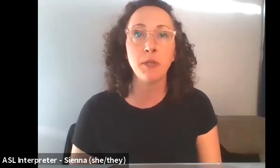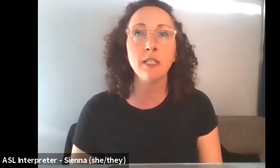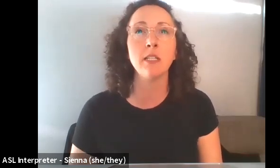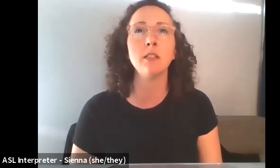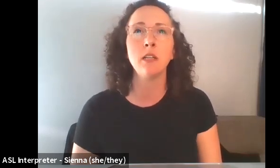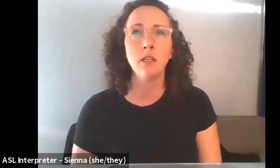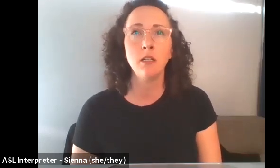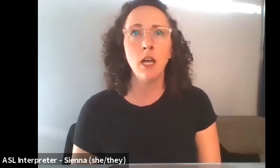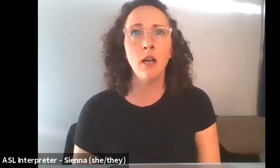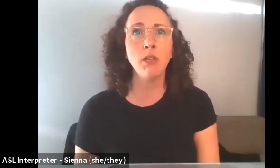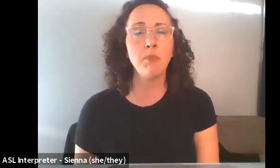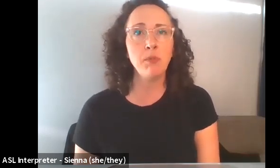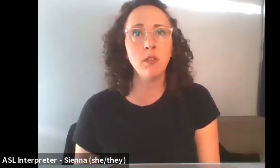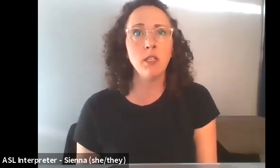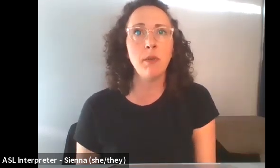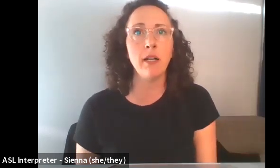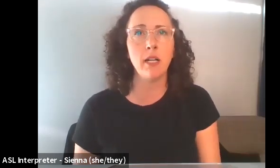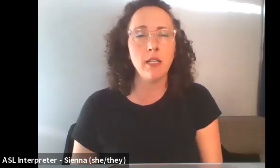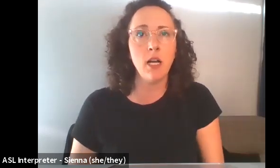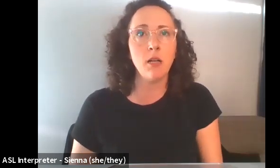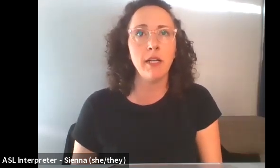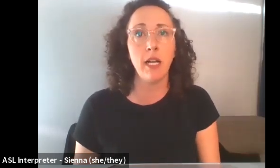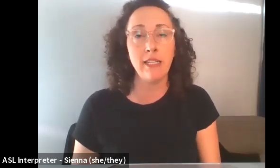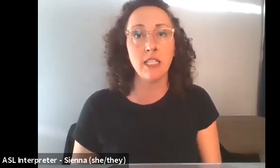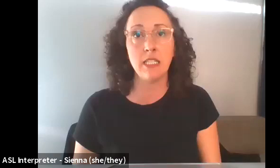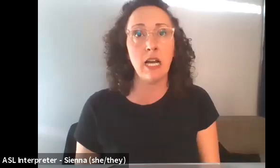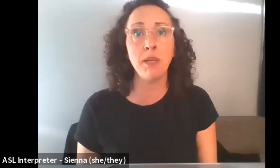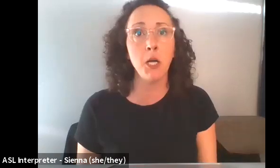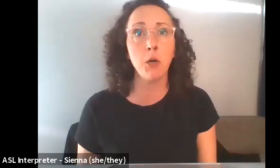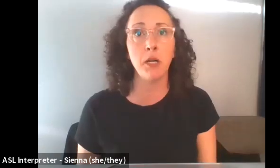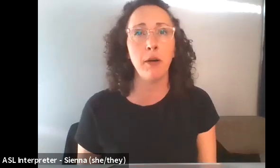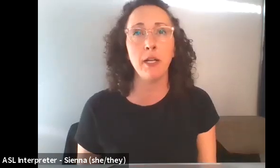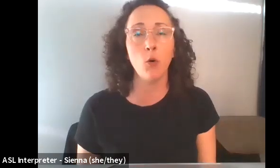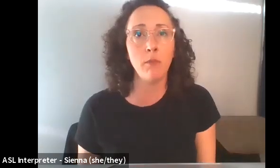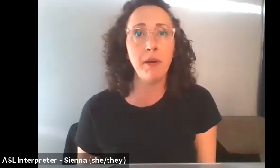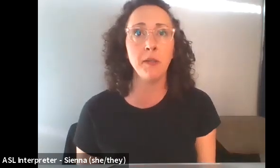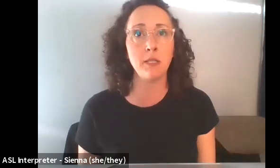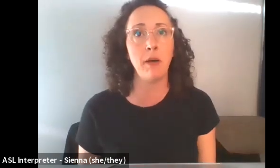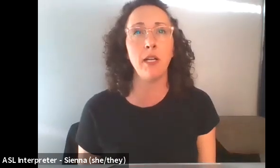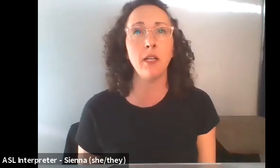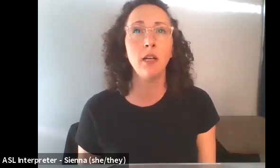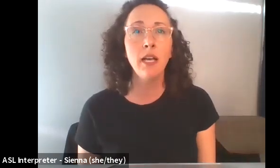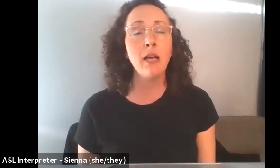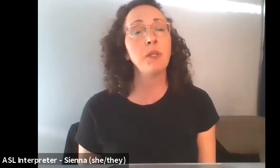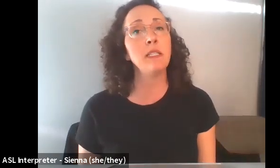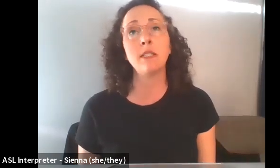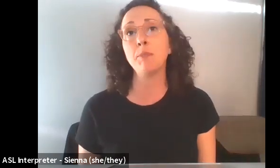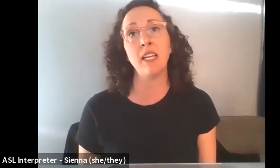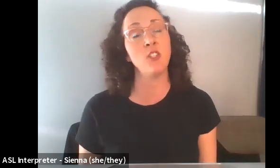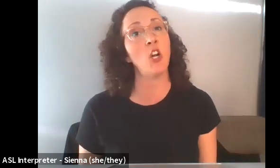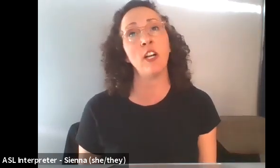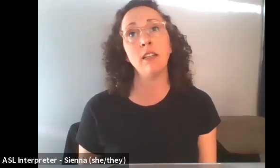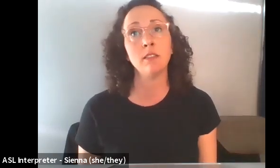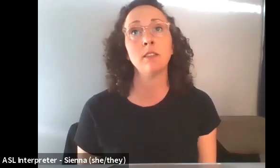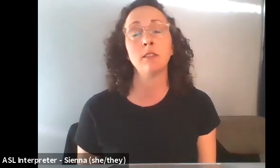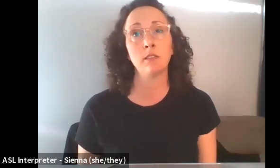different experiences. Yeah, I would like people to learn about it and talk about it and stop being awkward about it or embarrassed about it. And please stop